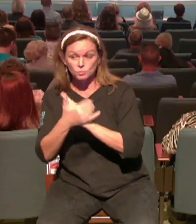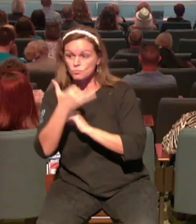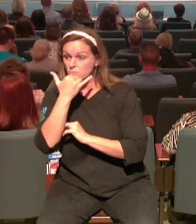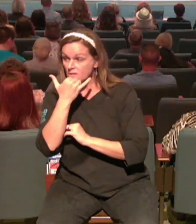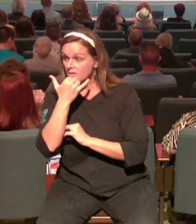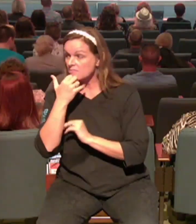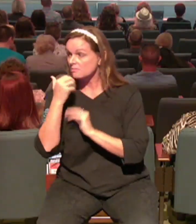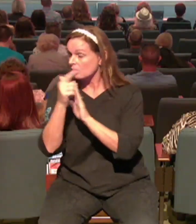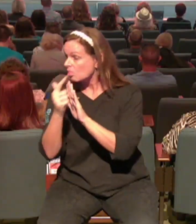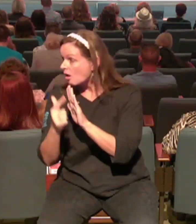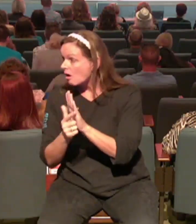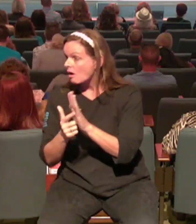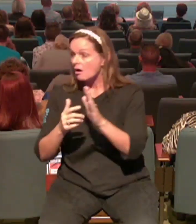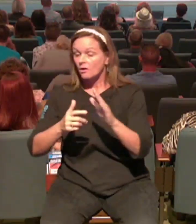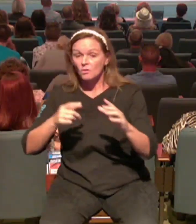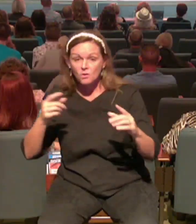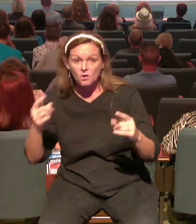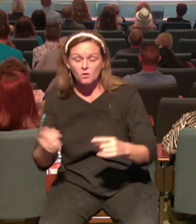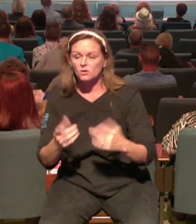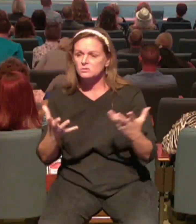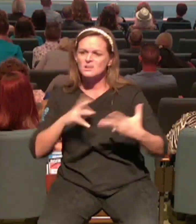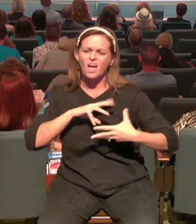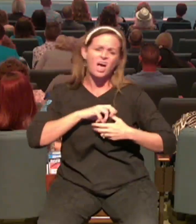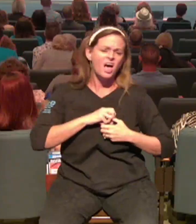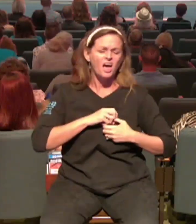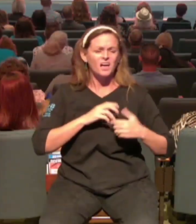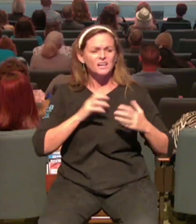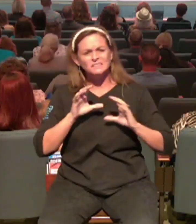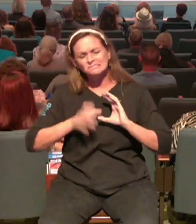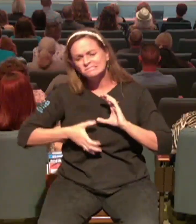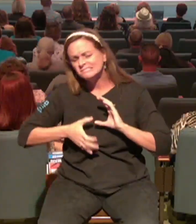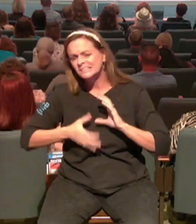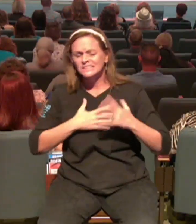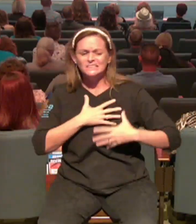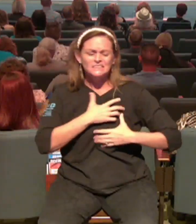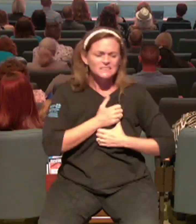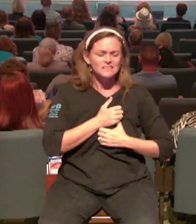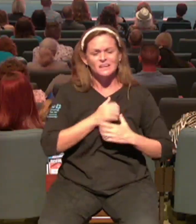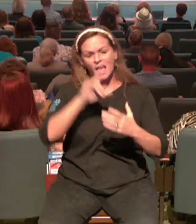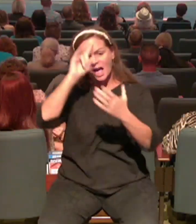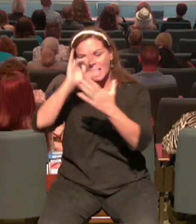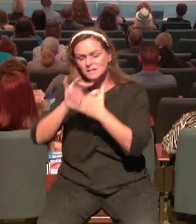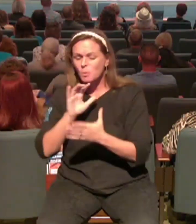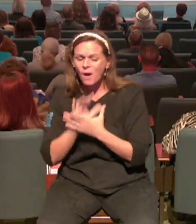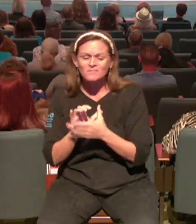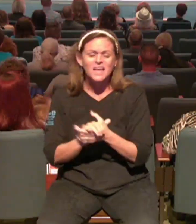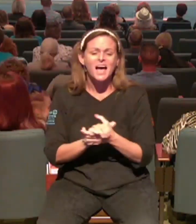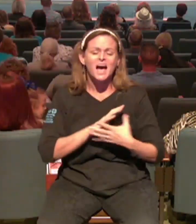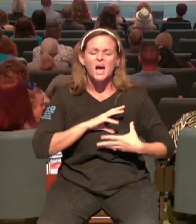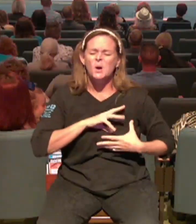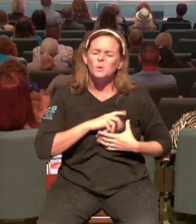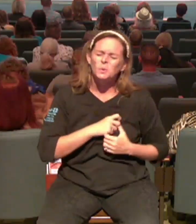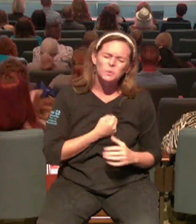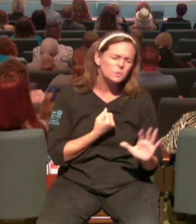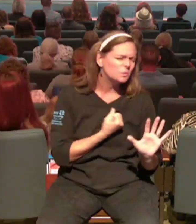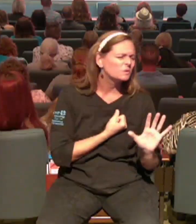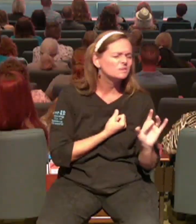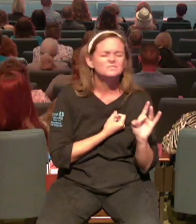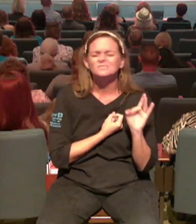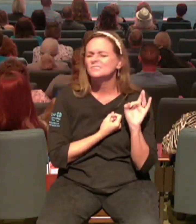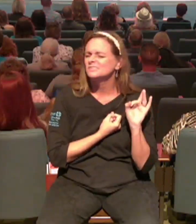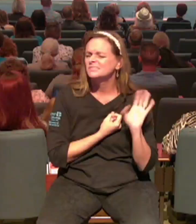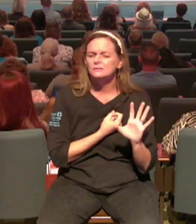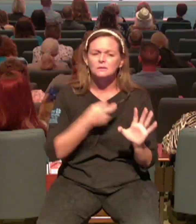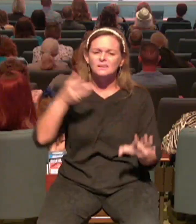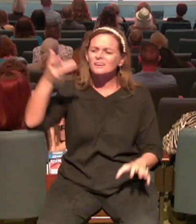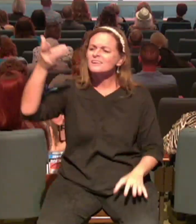It breaks trust in a relationship. It breaks down families. It destroys people. It brings heartache and shame, and God doesn't want